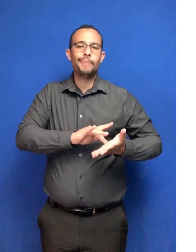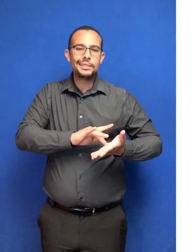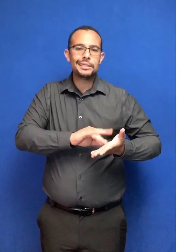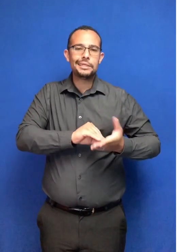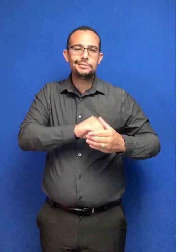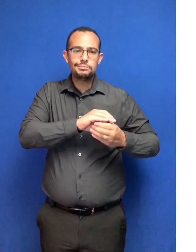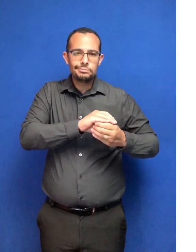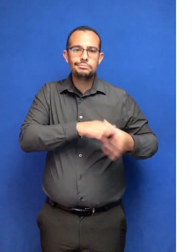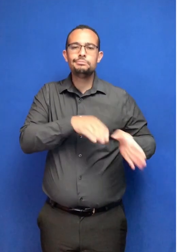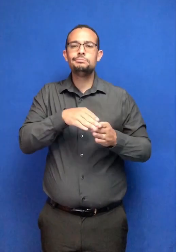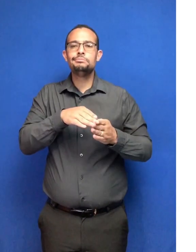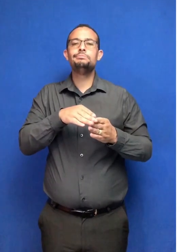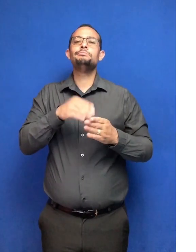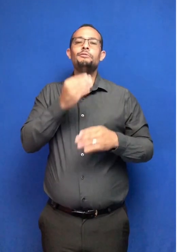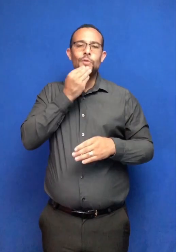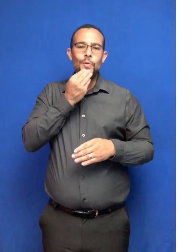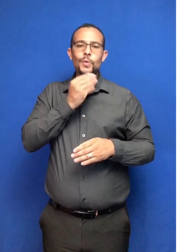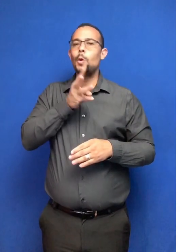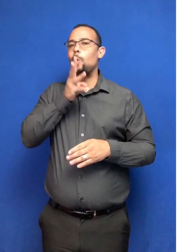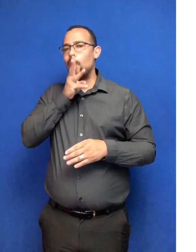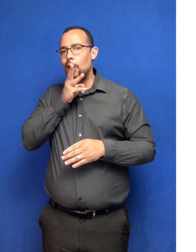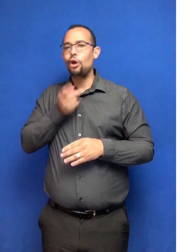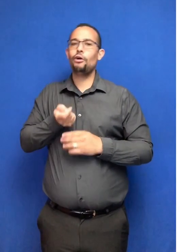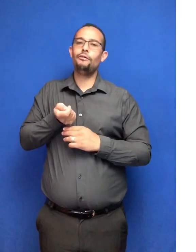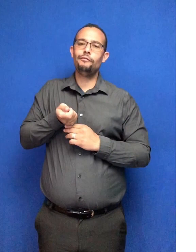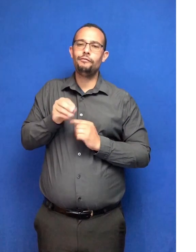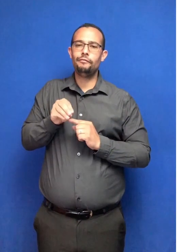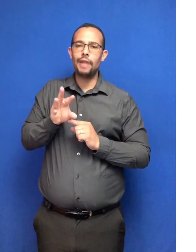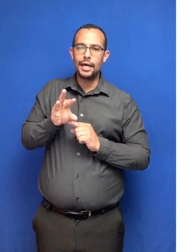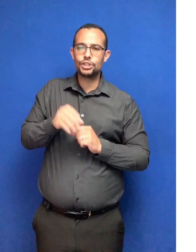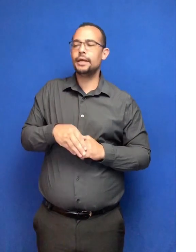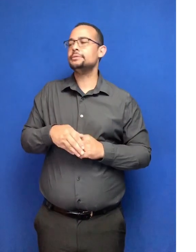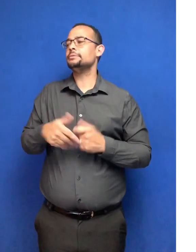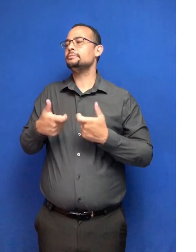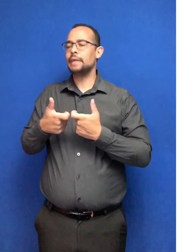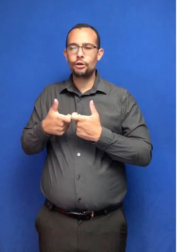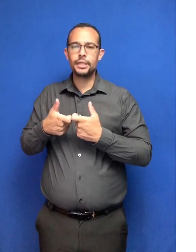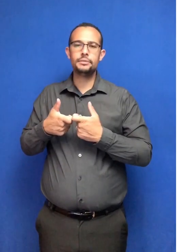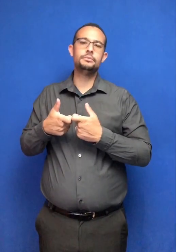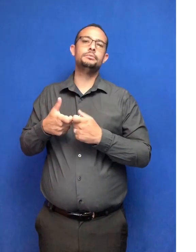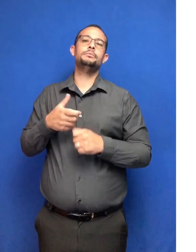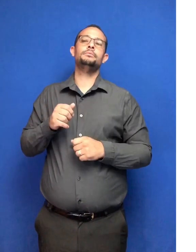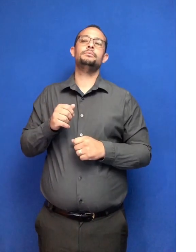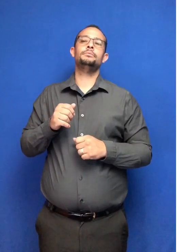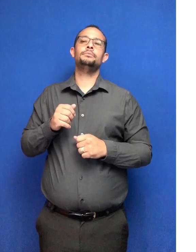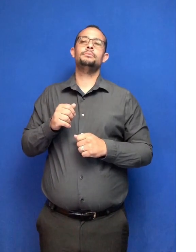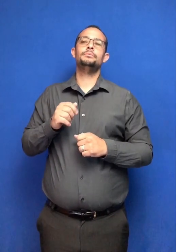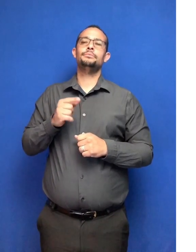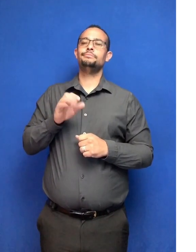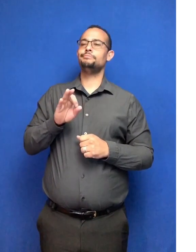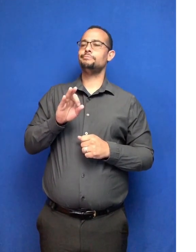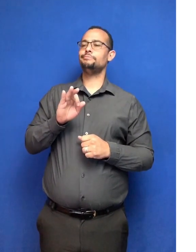medications, flashlights, batteries, cash, and first aid supplies.